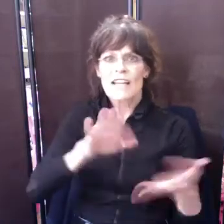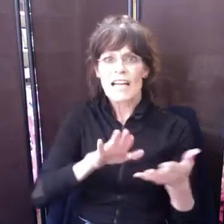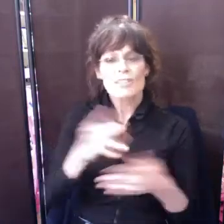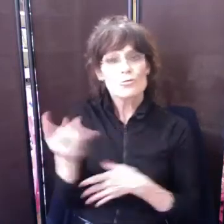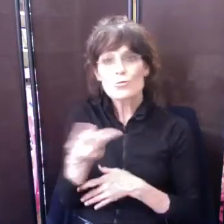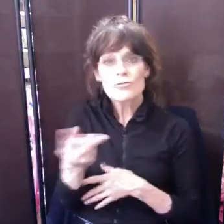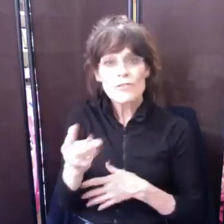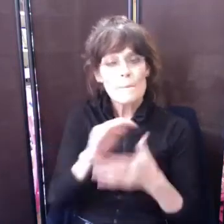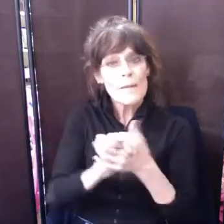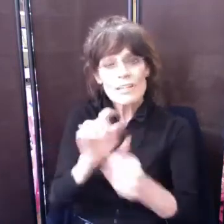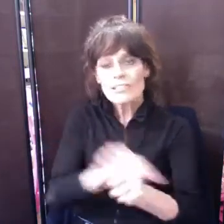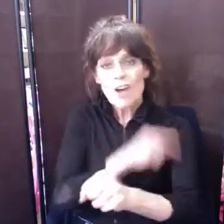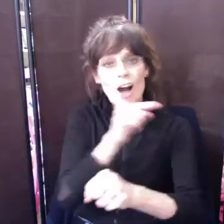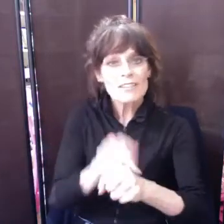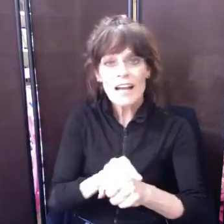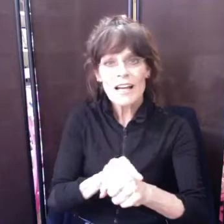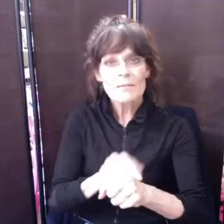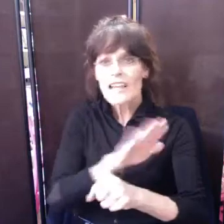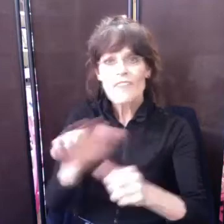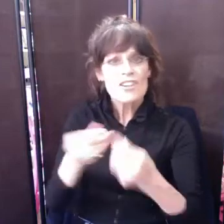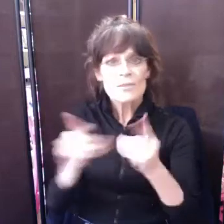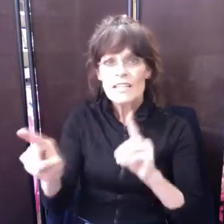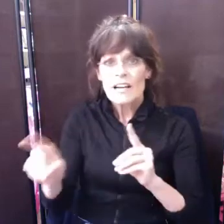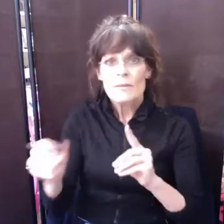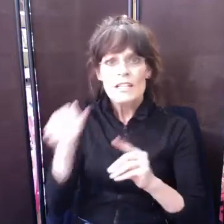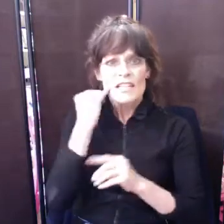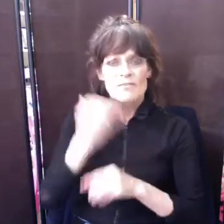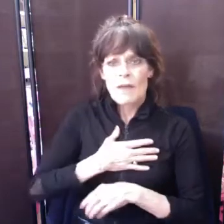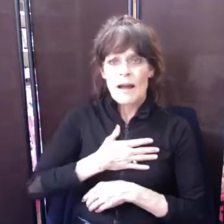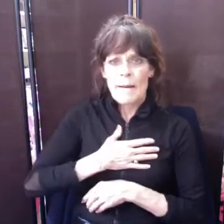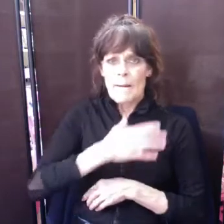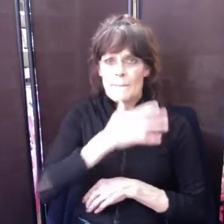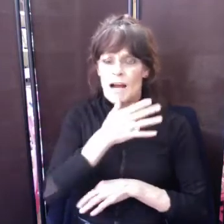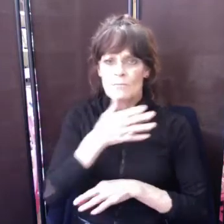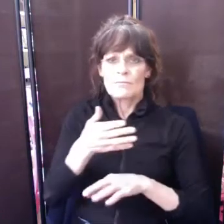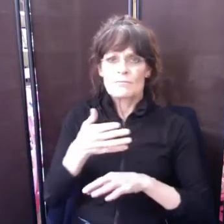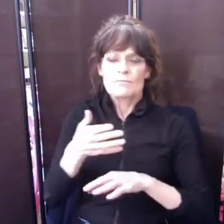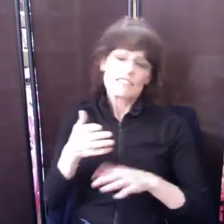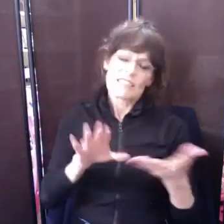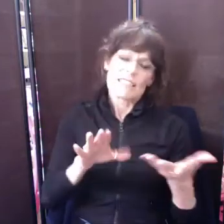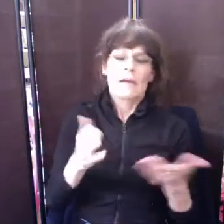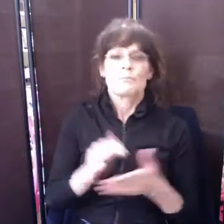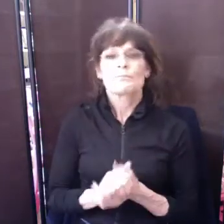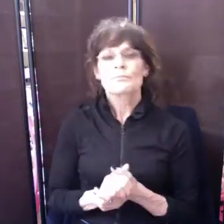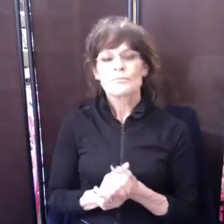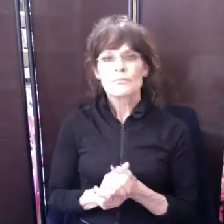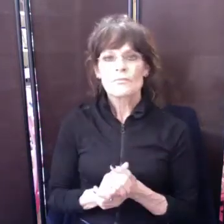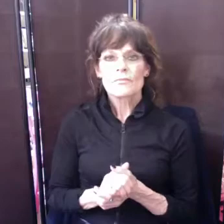long time and would have never split up had she not died. And anyway, you know, but I was also born, I believe,